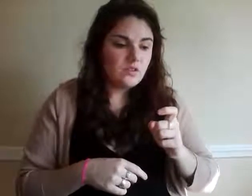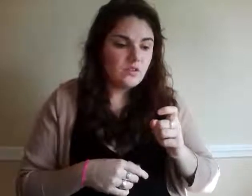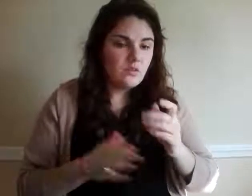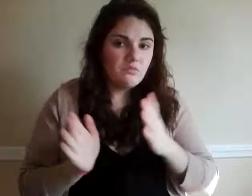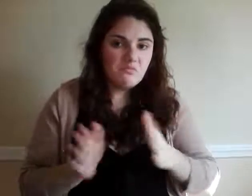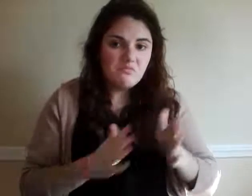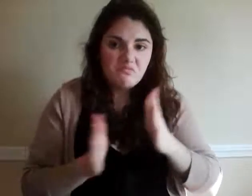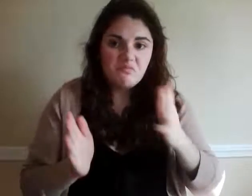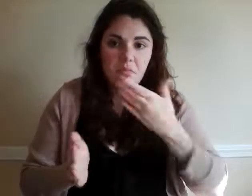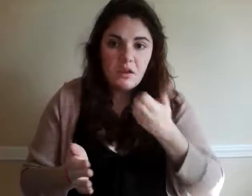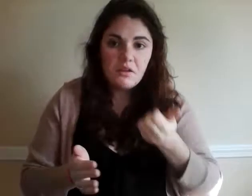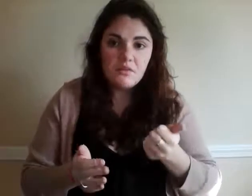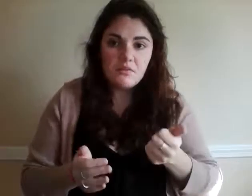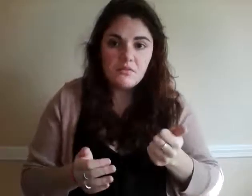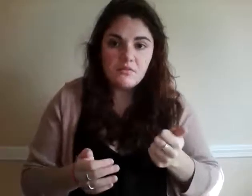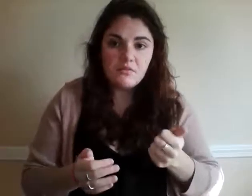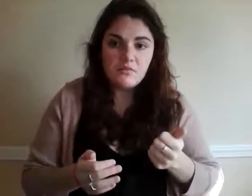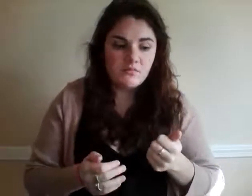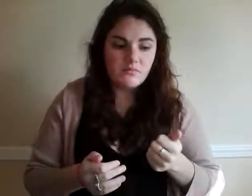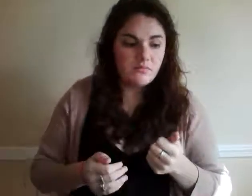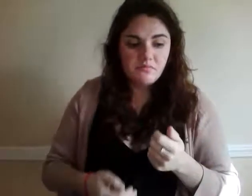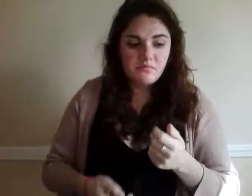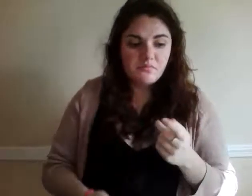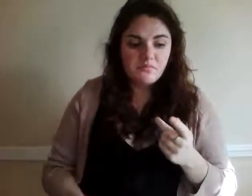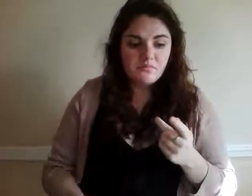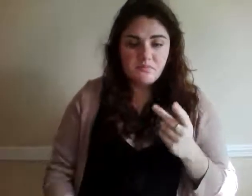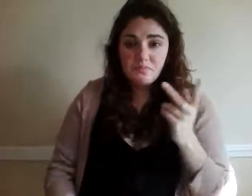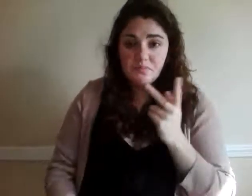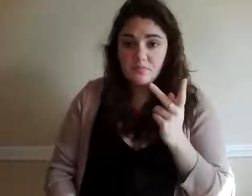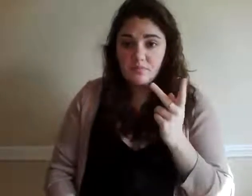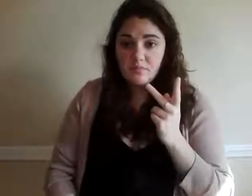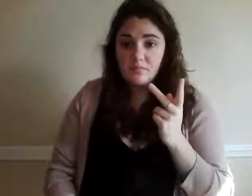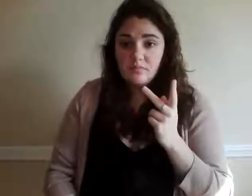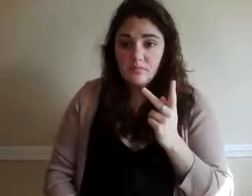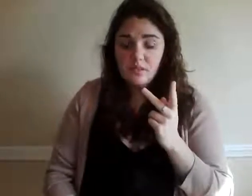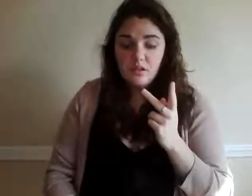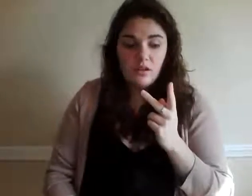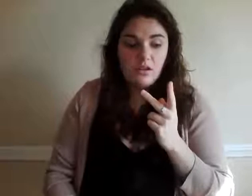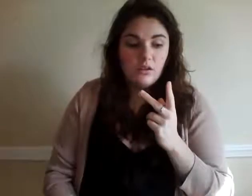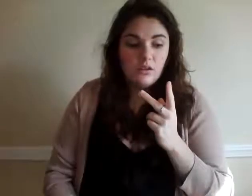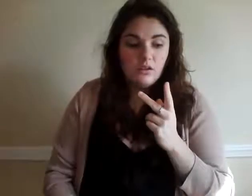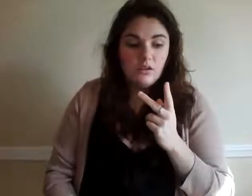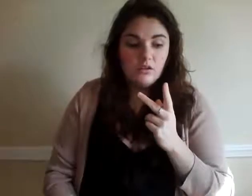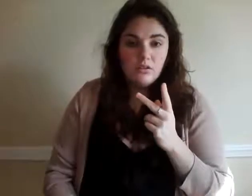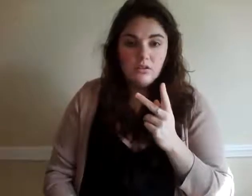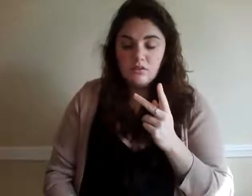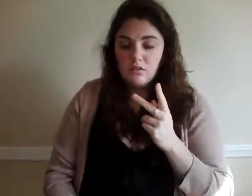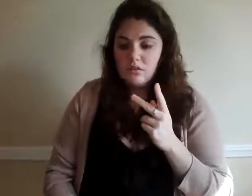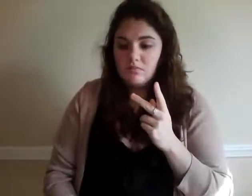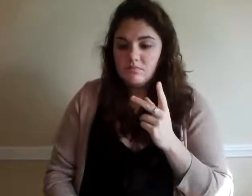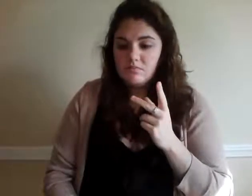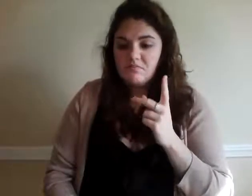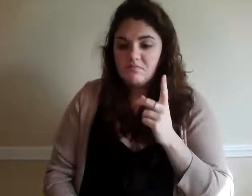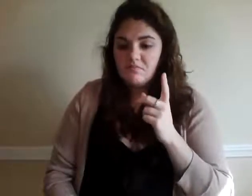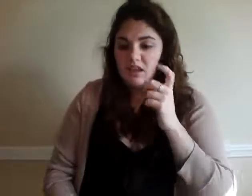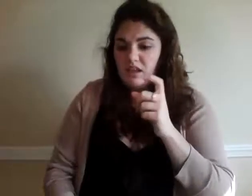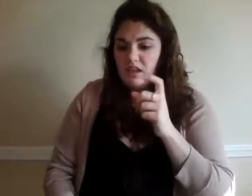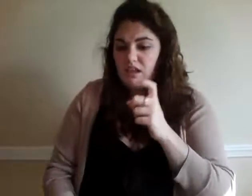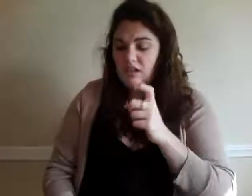Well, we're really looking at Reed having 3 therapy sessions with a speech and